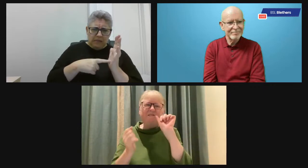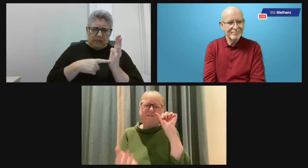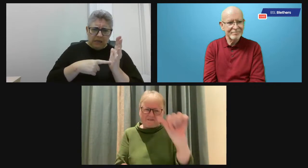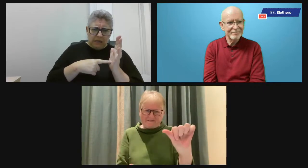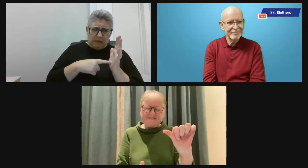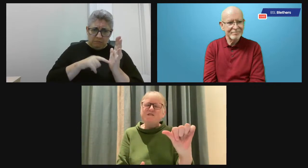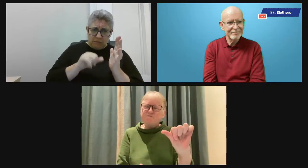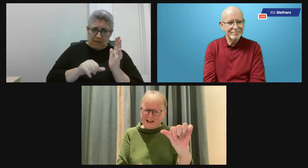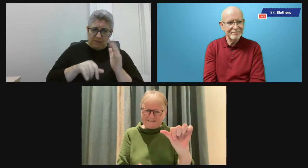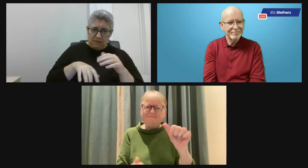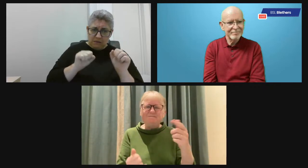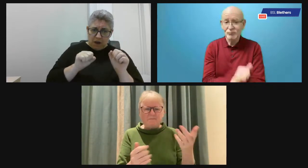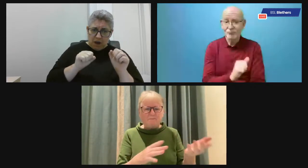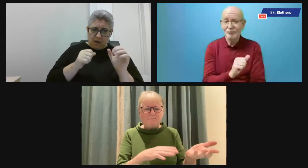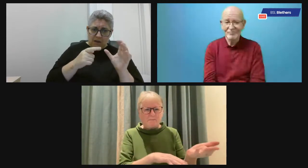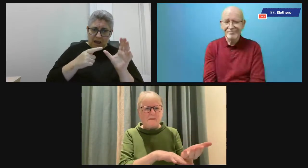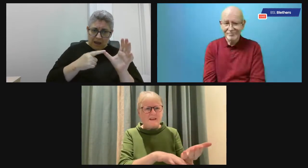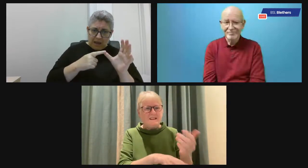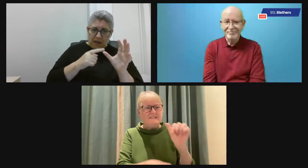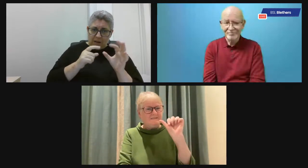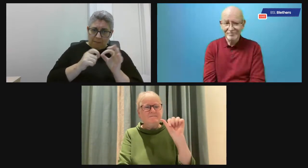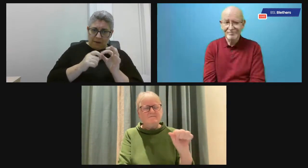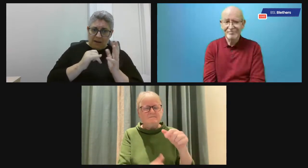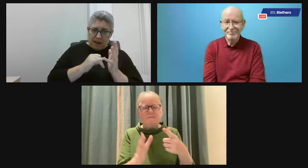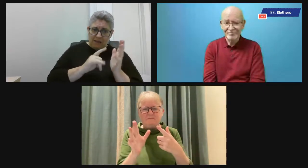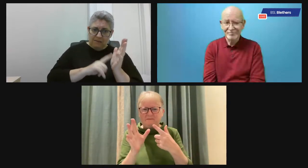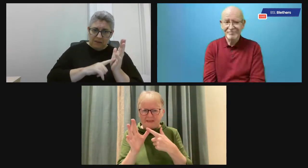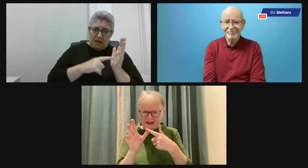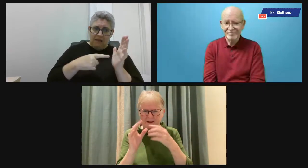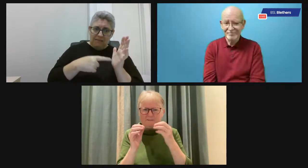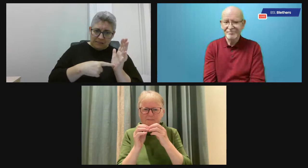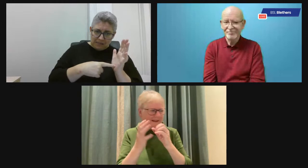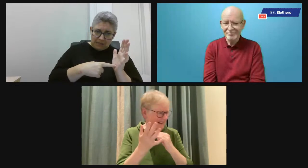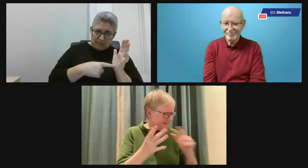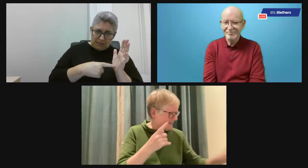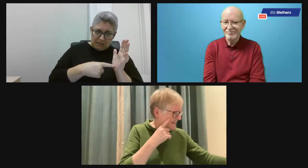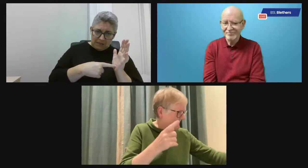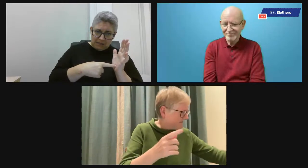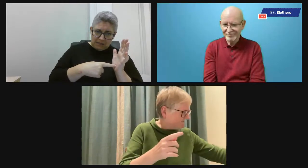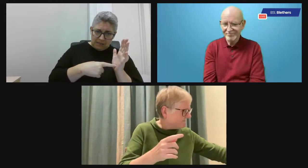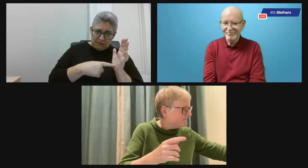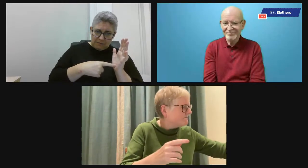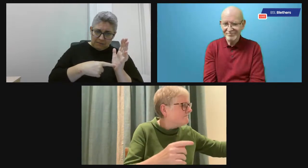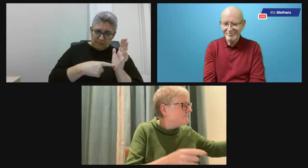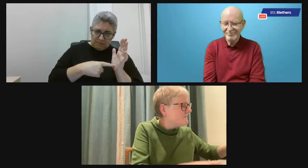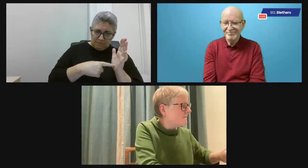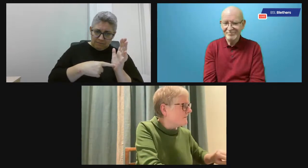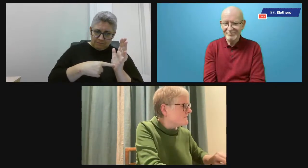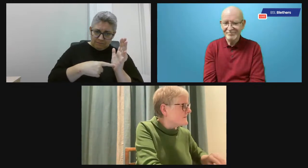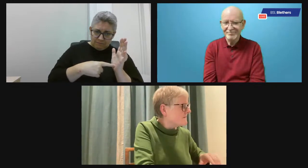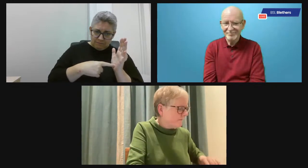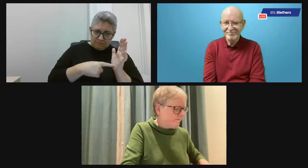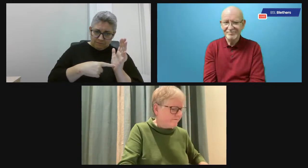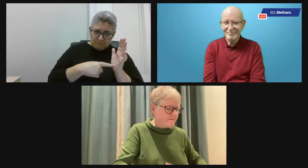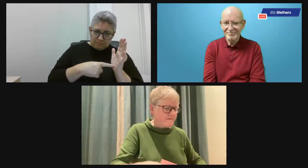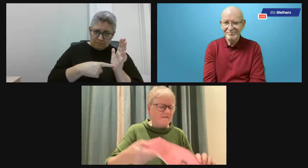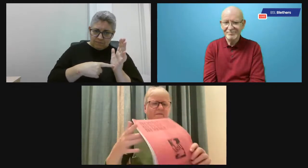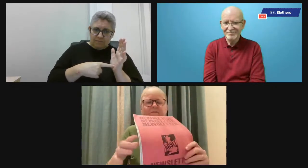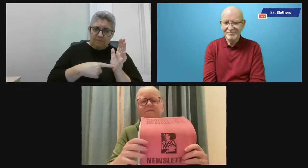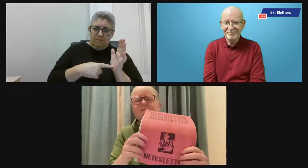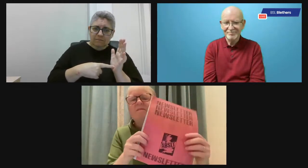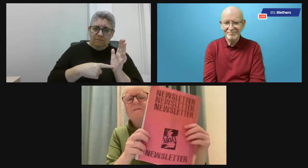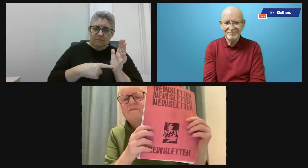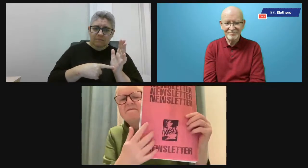an extra A, but in the Yes, it past does. it didn't have that A. What's That's that right. about? So ABSLT, you can see